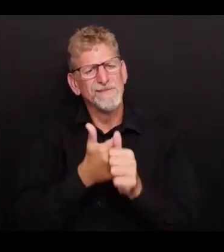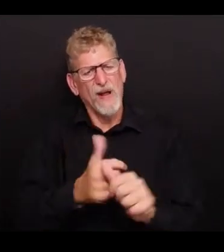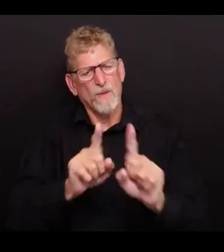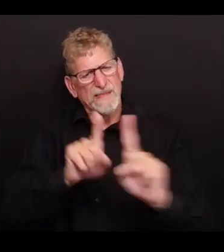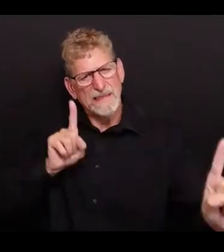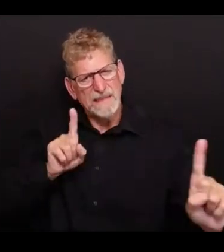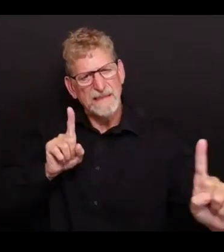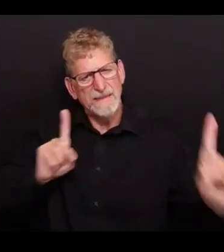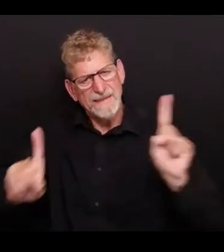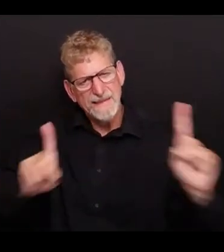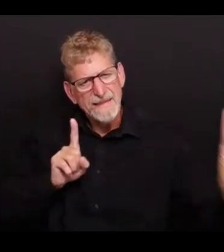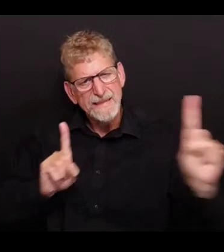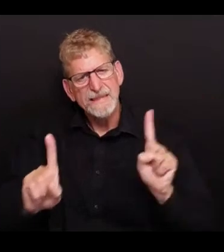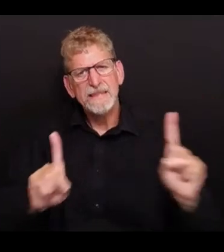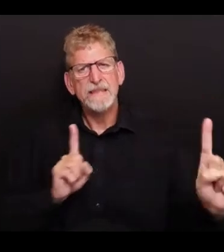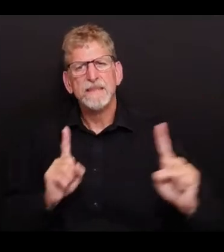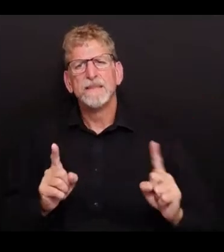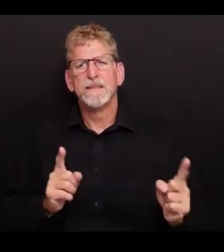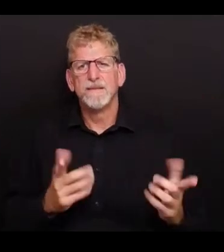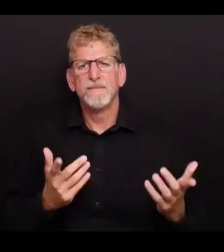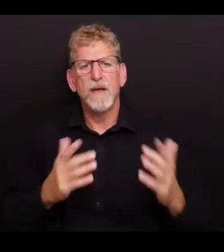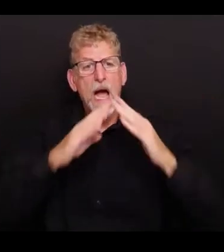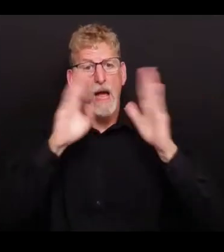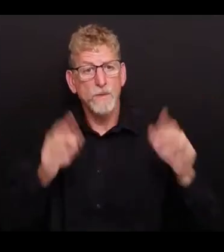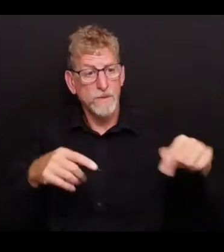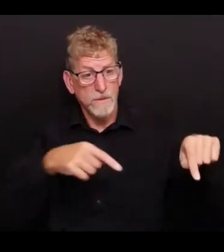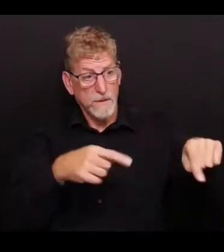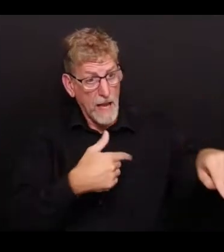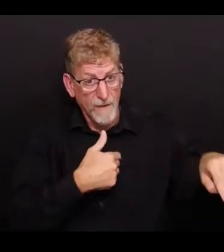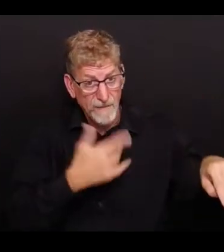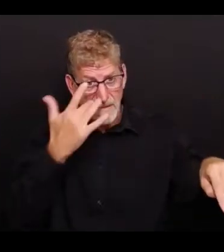Again, I just want to thank you for having me and thank you for your tireless